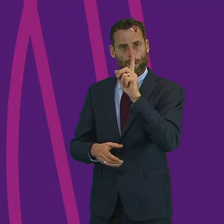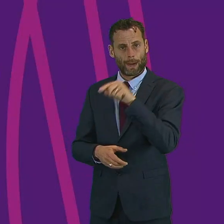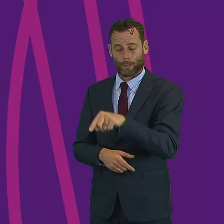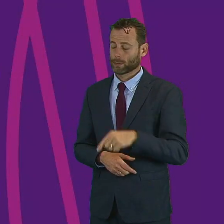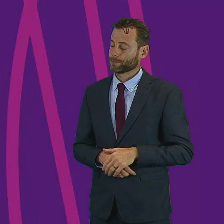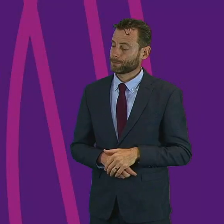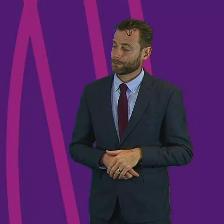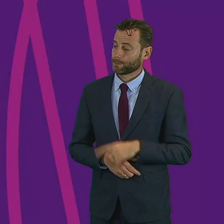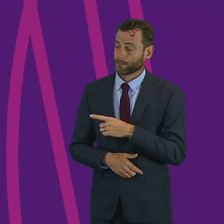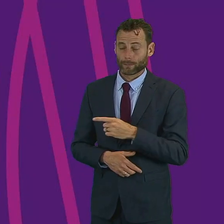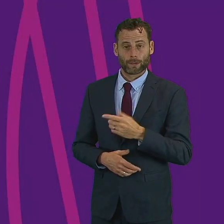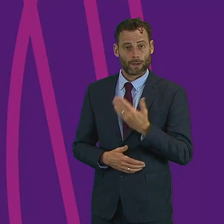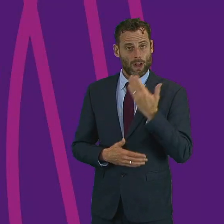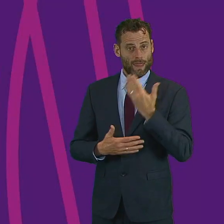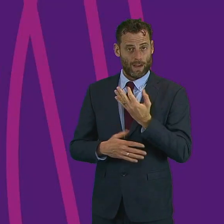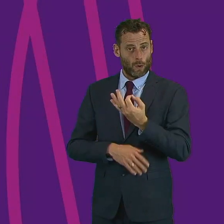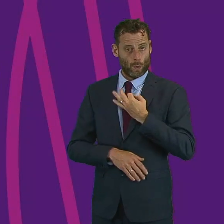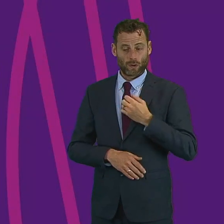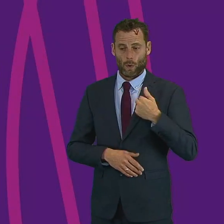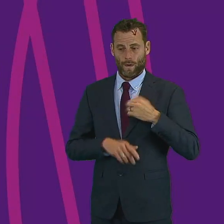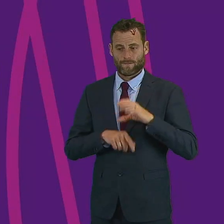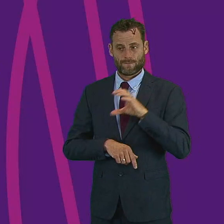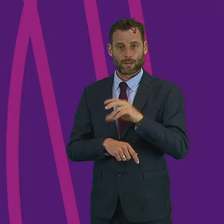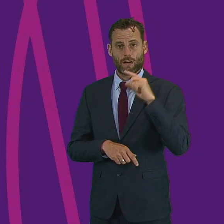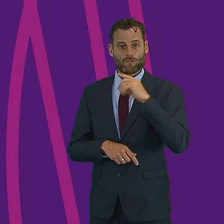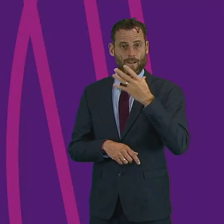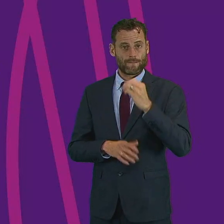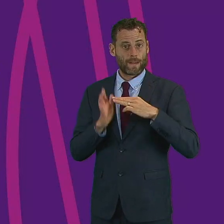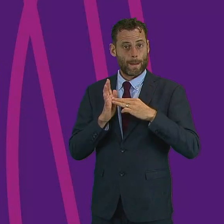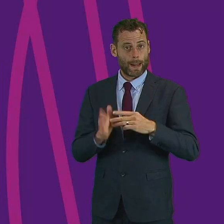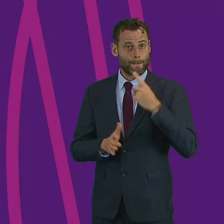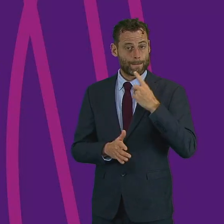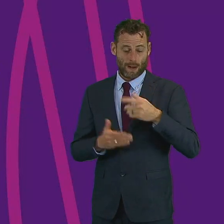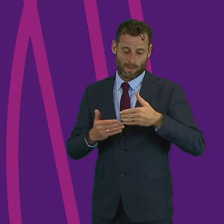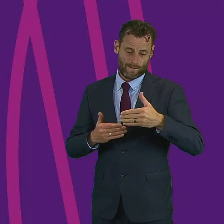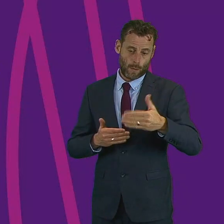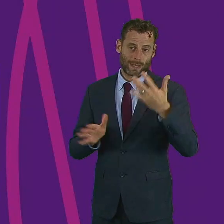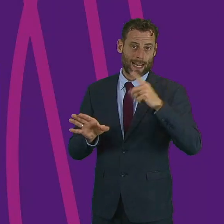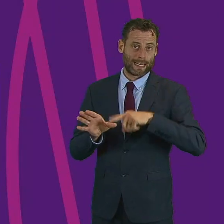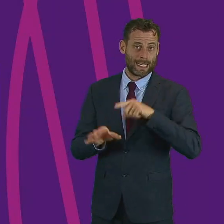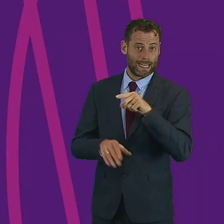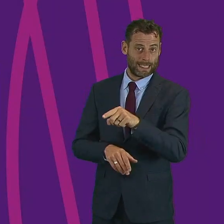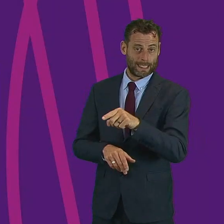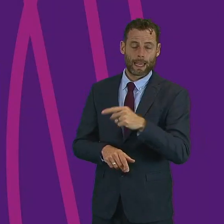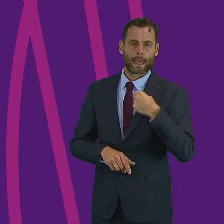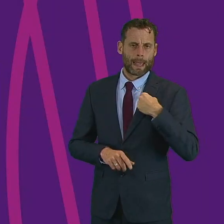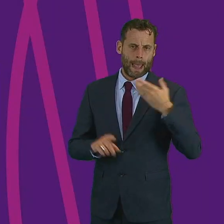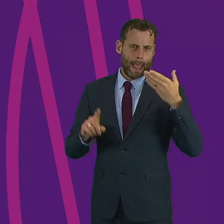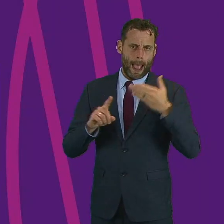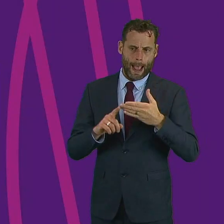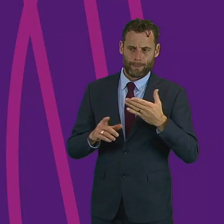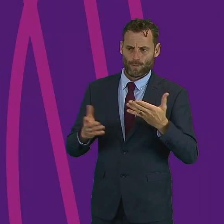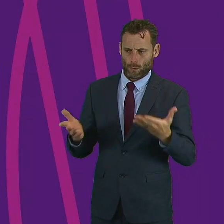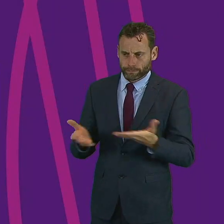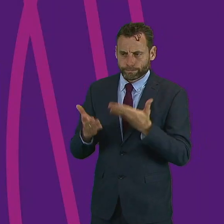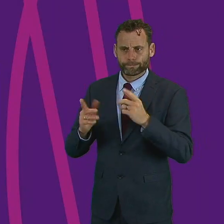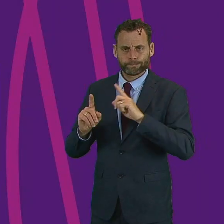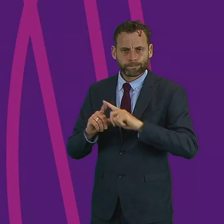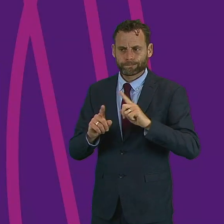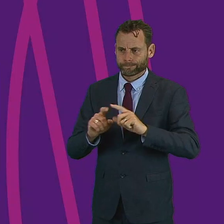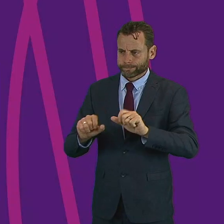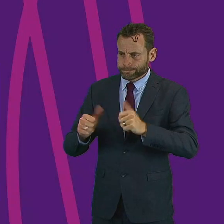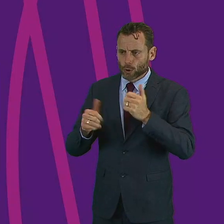providing private care to abide by the same rules and regulations as we expect NHS dentists to do. We have a different